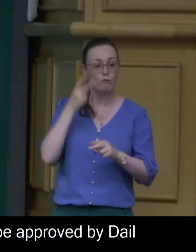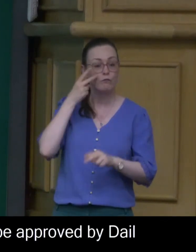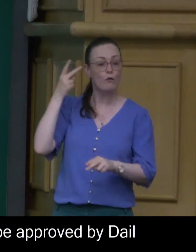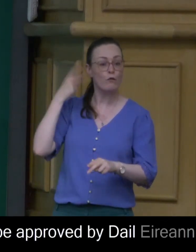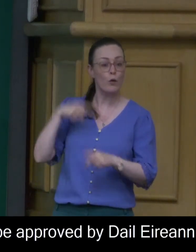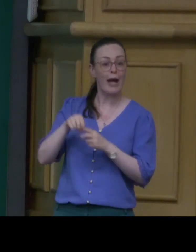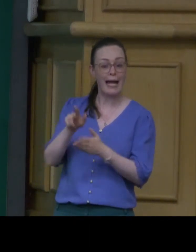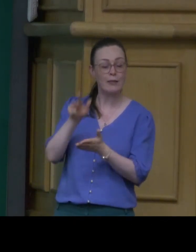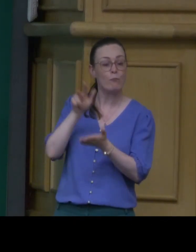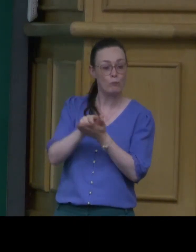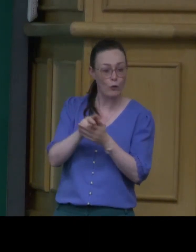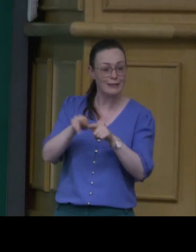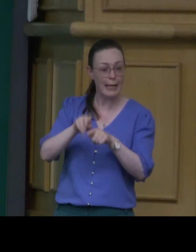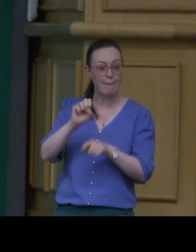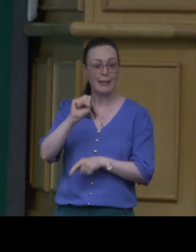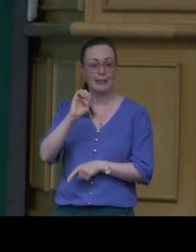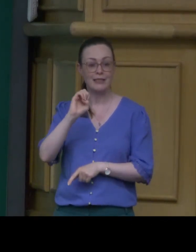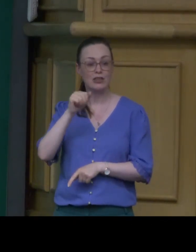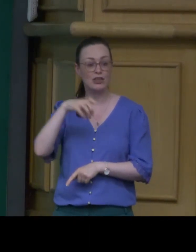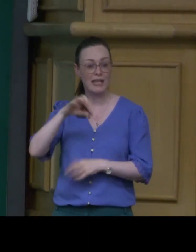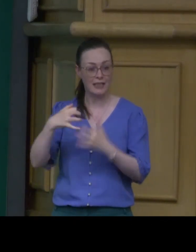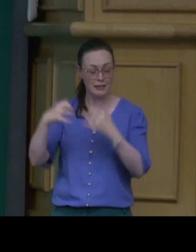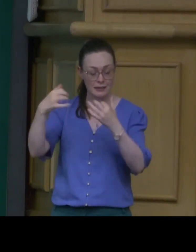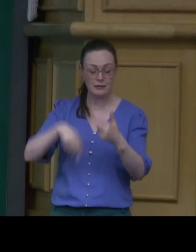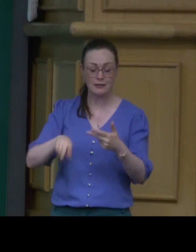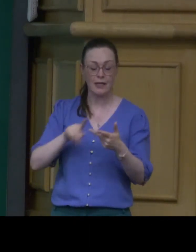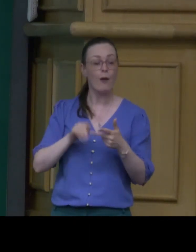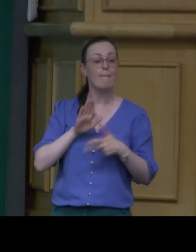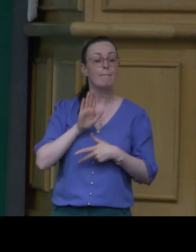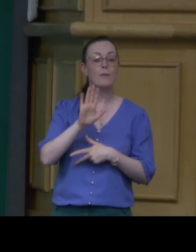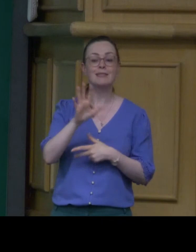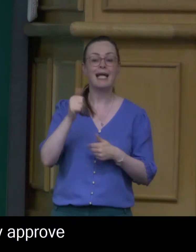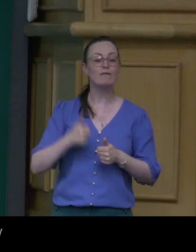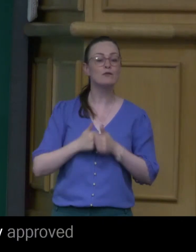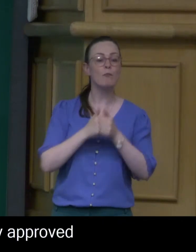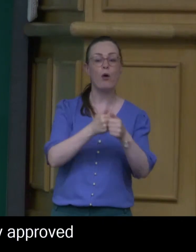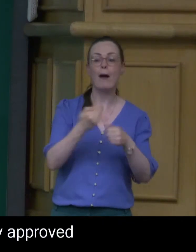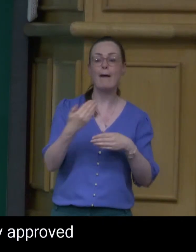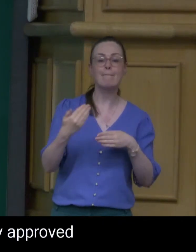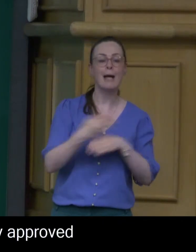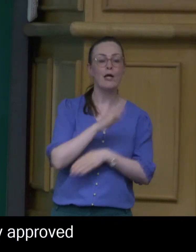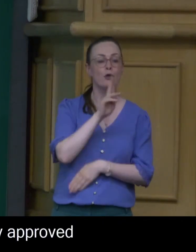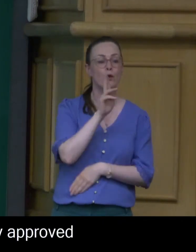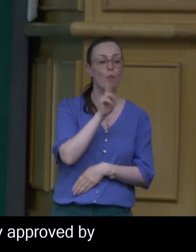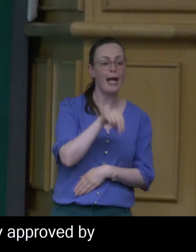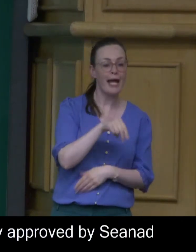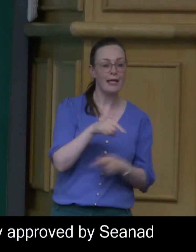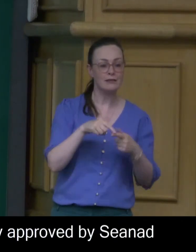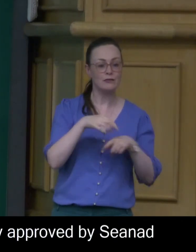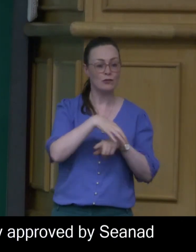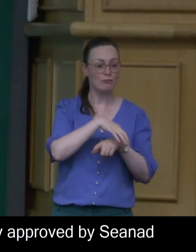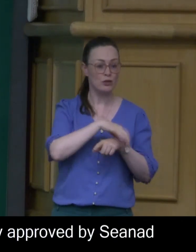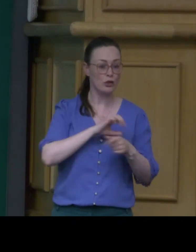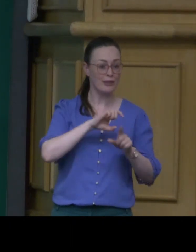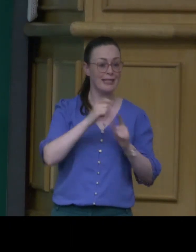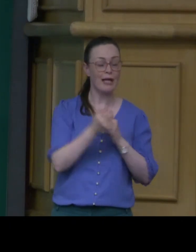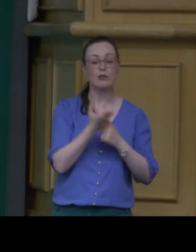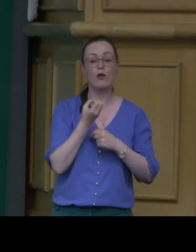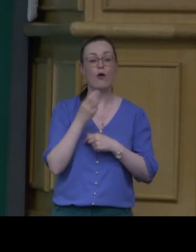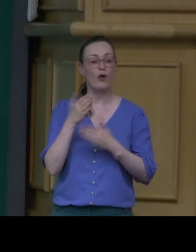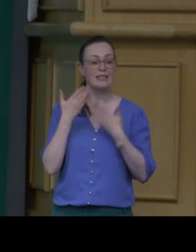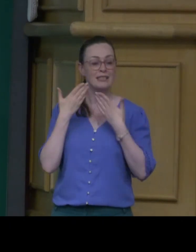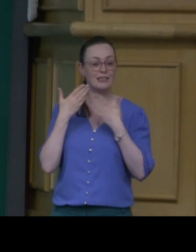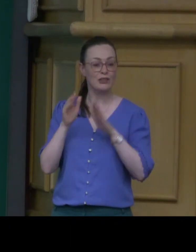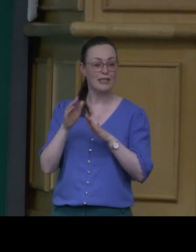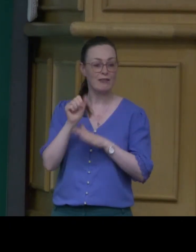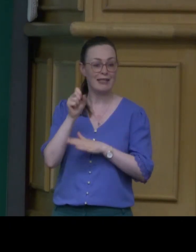approved, similarly approved by Shannon Éireann, and must be either supported by a UN, Security Council or General